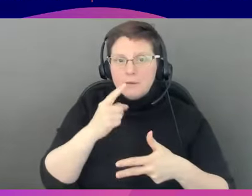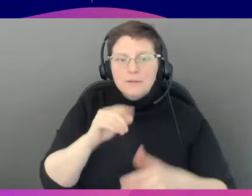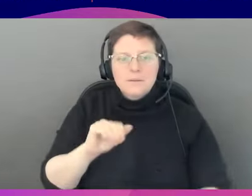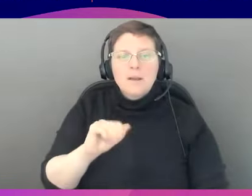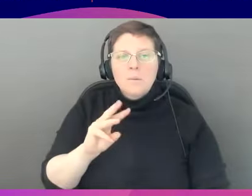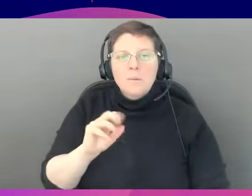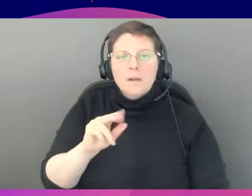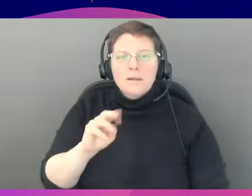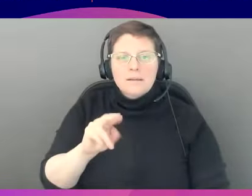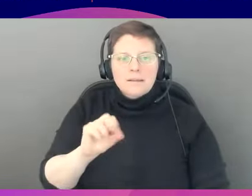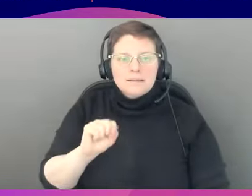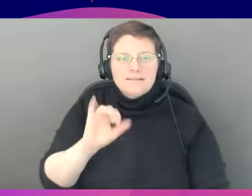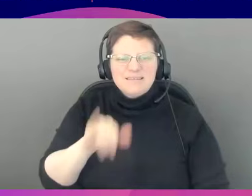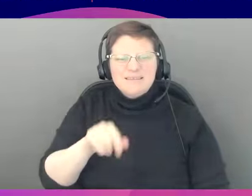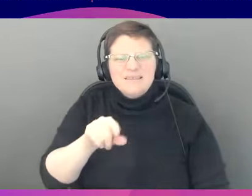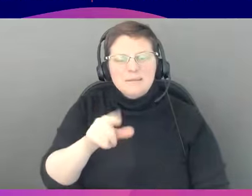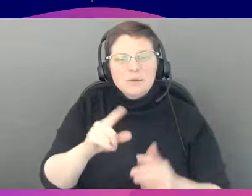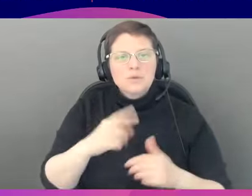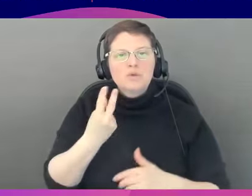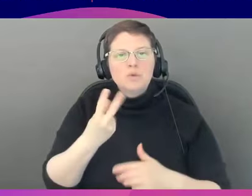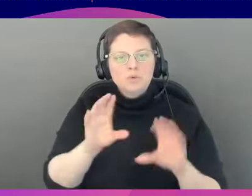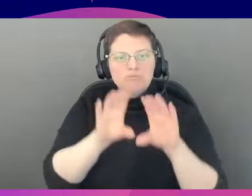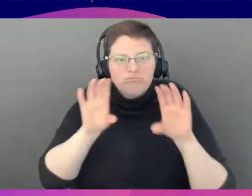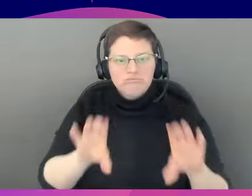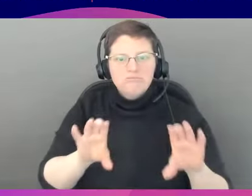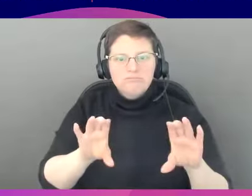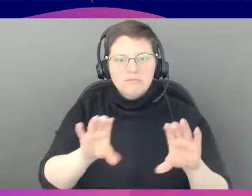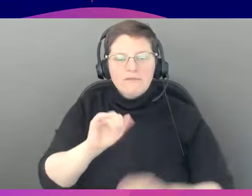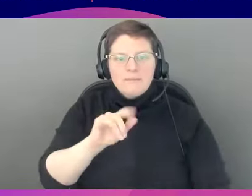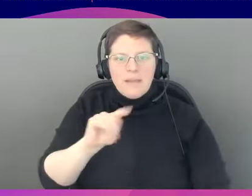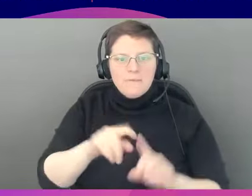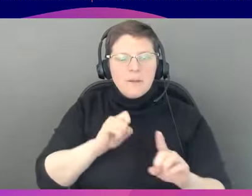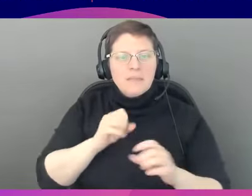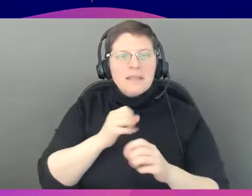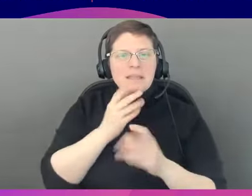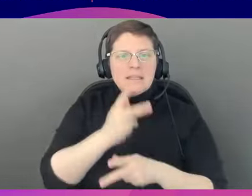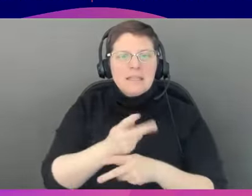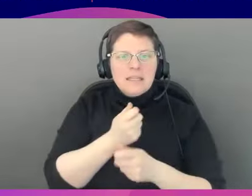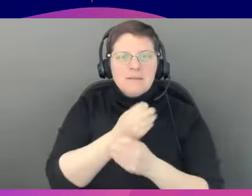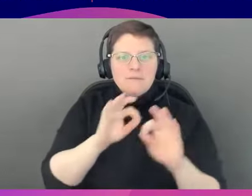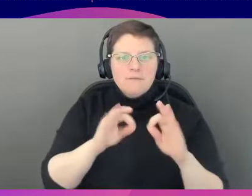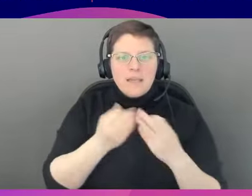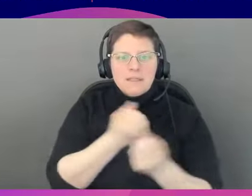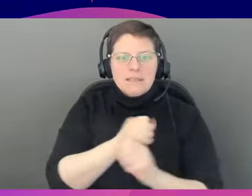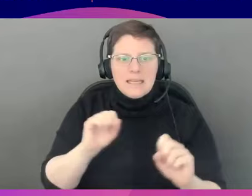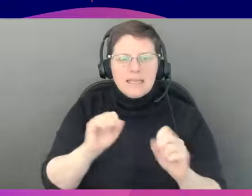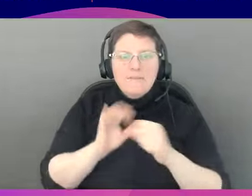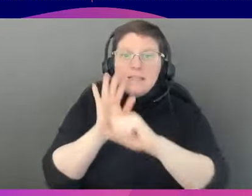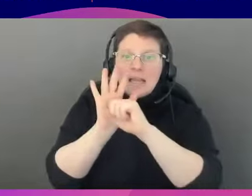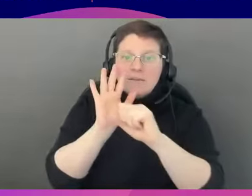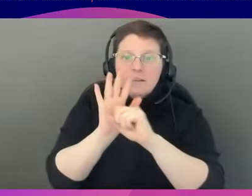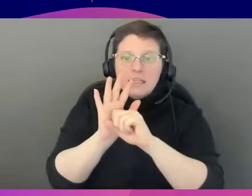Within the category of awareness, the two building blocks from the ACT to Keep Families Safe model are advocacy and engagement and